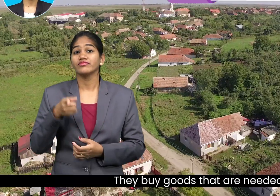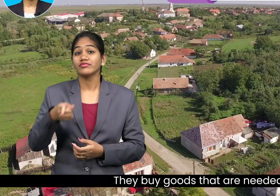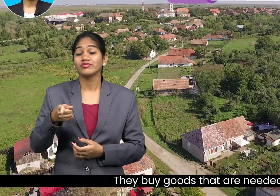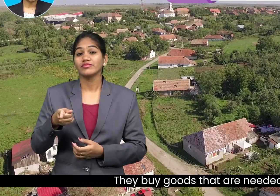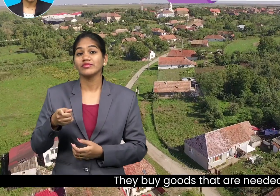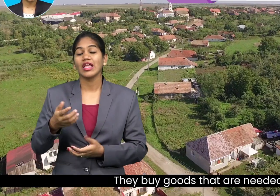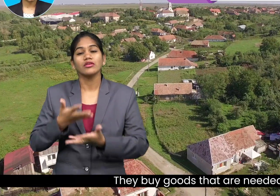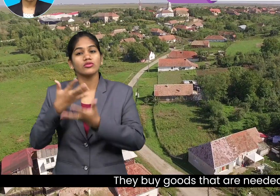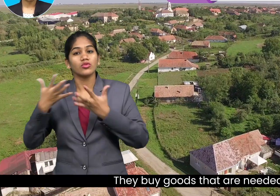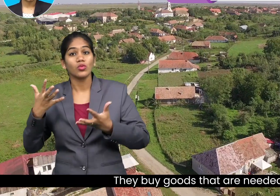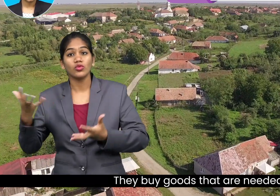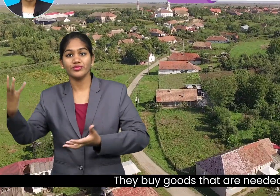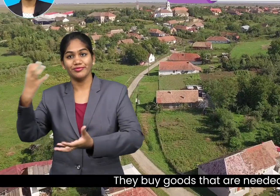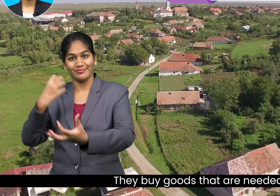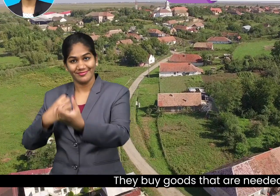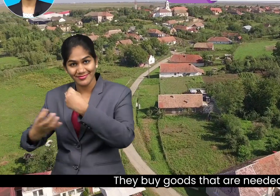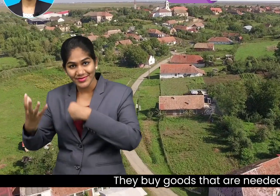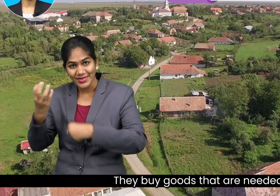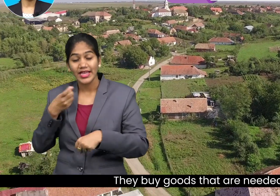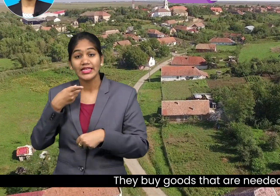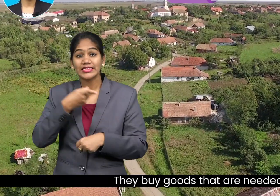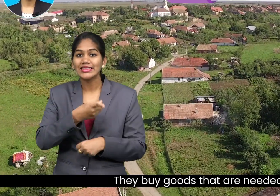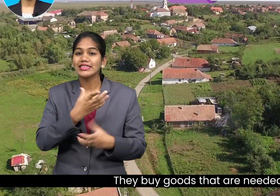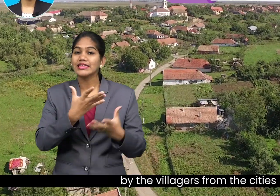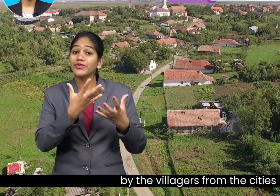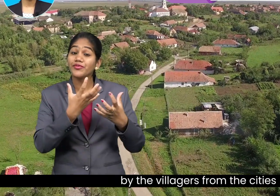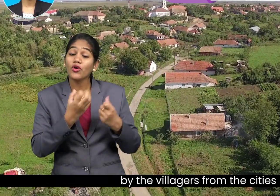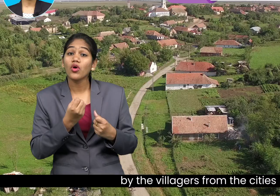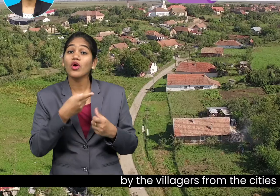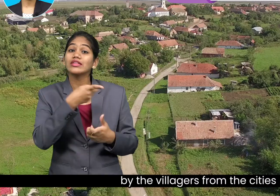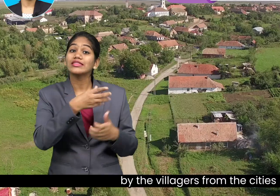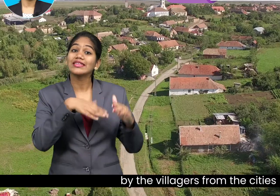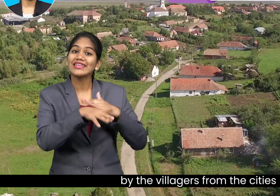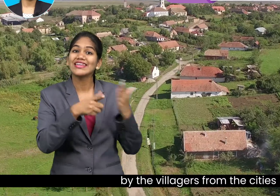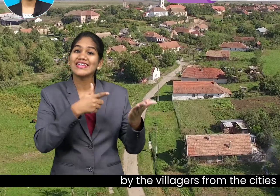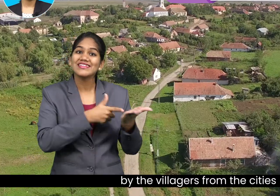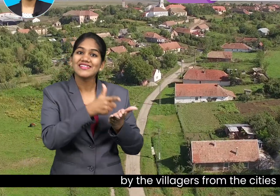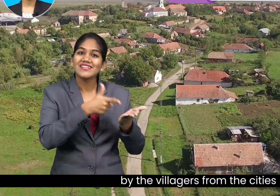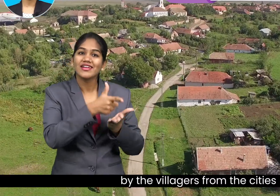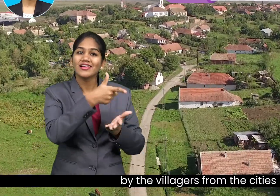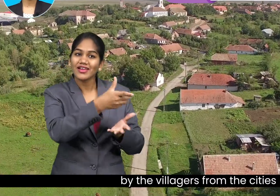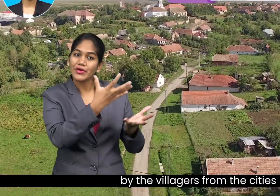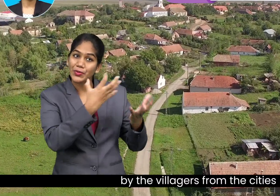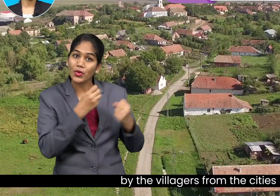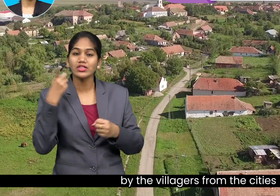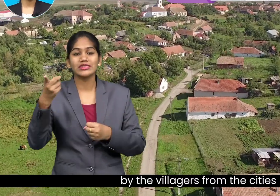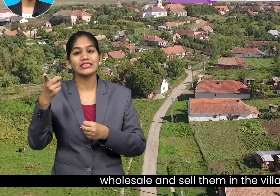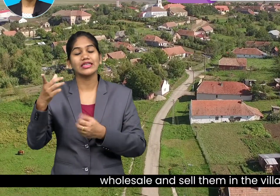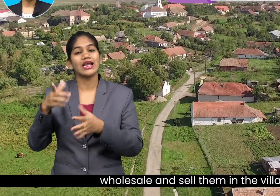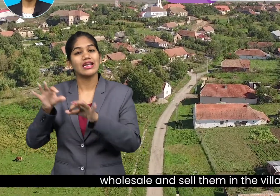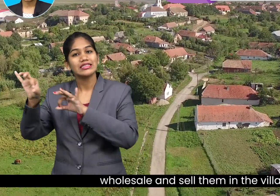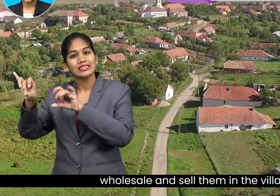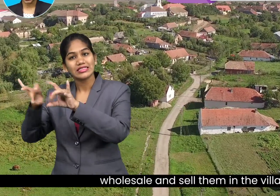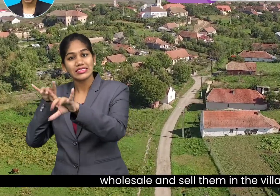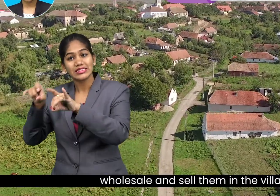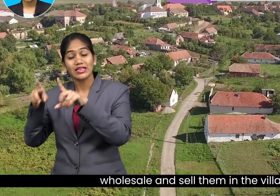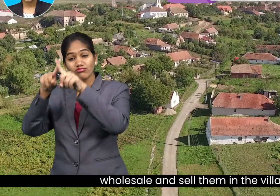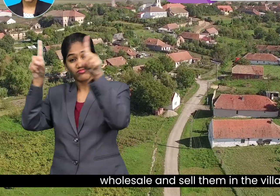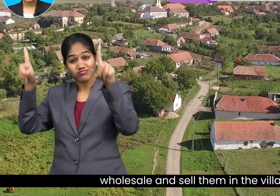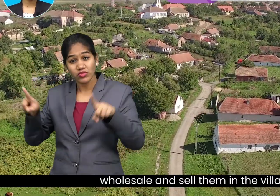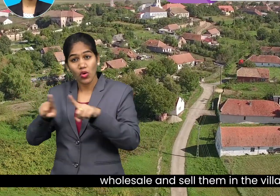They buy goods that are needed by the villagers from the cities